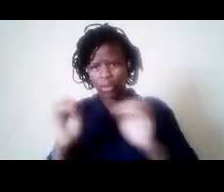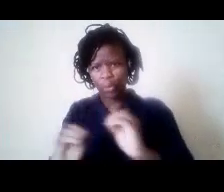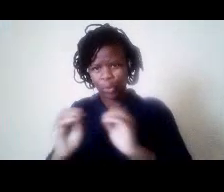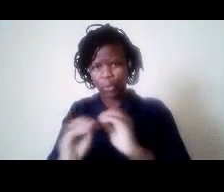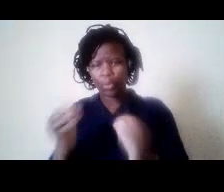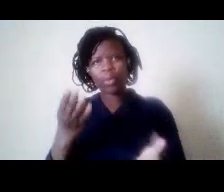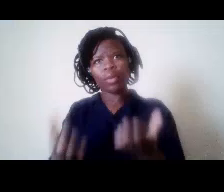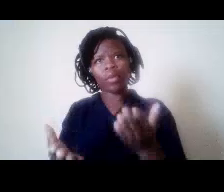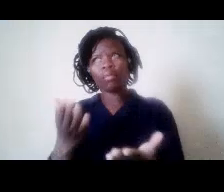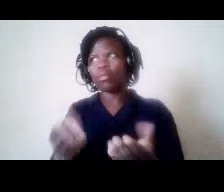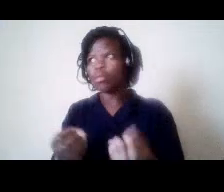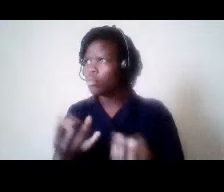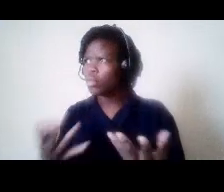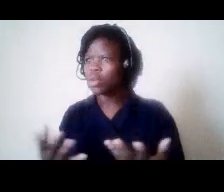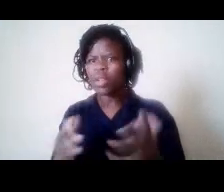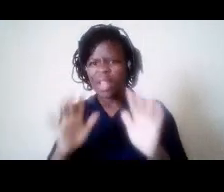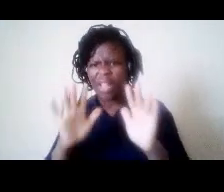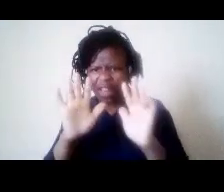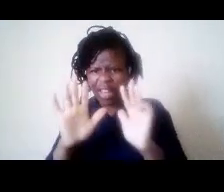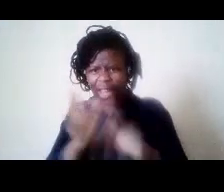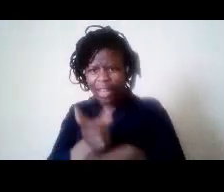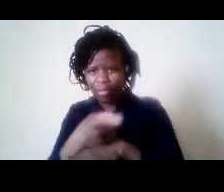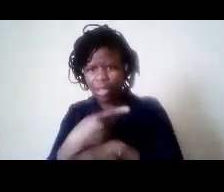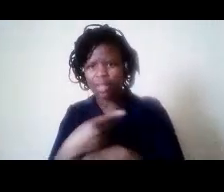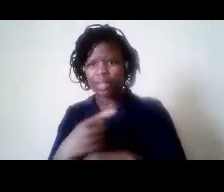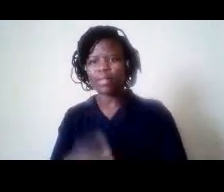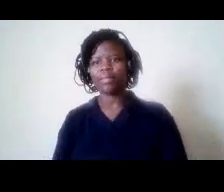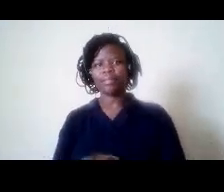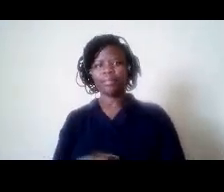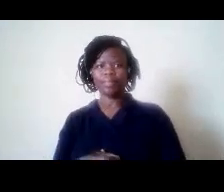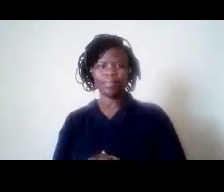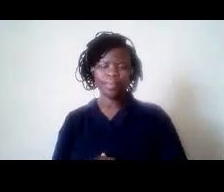just almost 9 minutes.